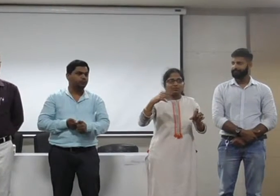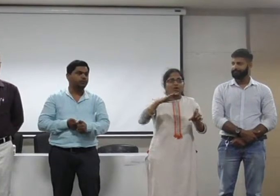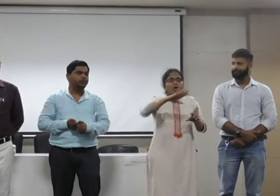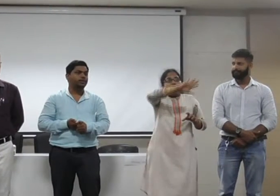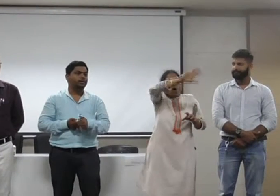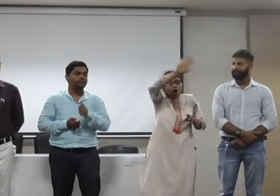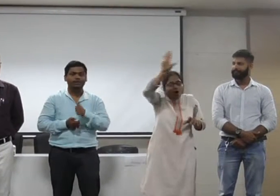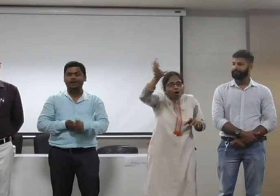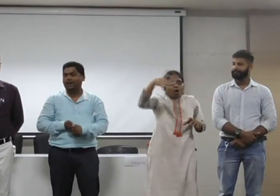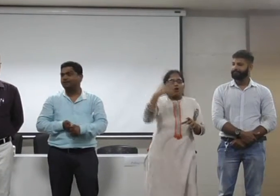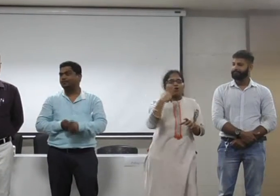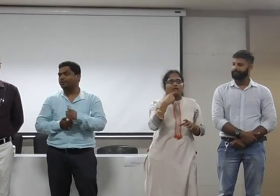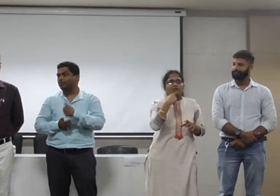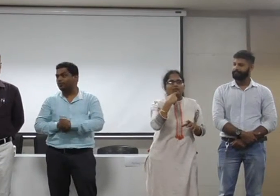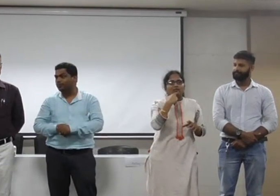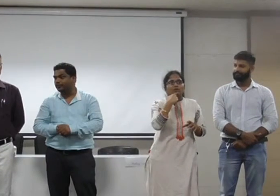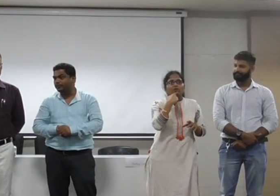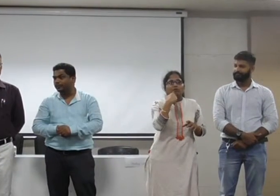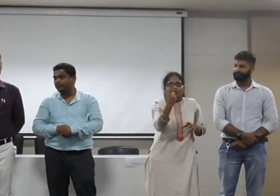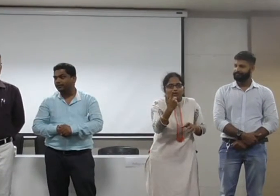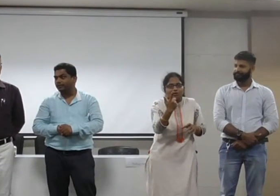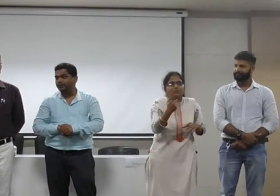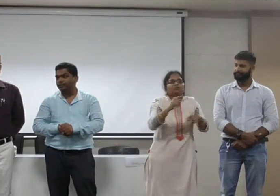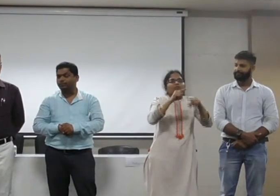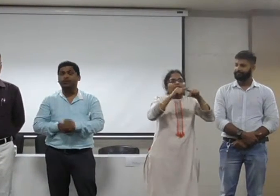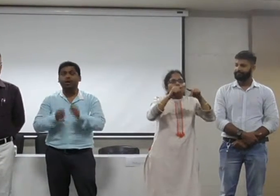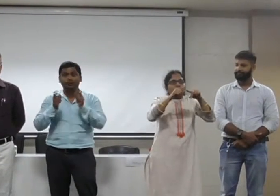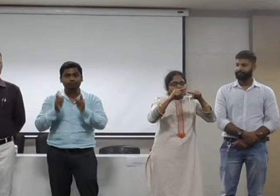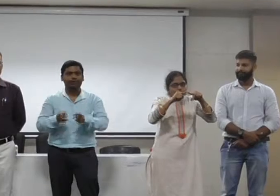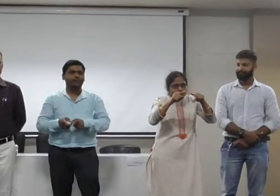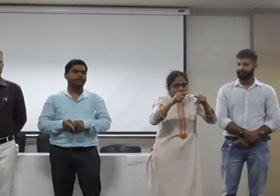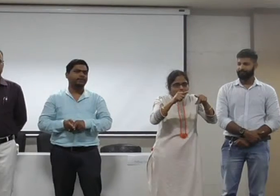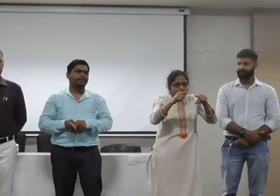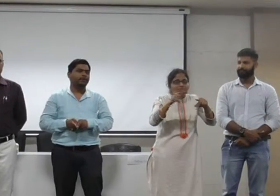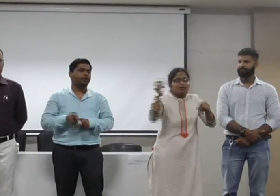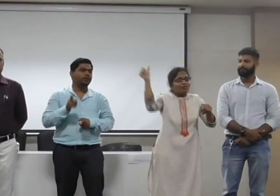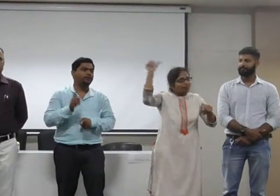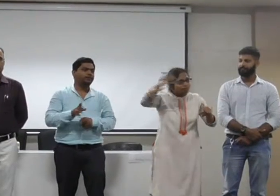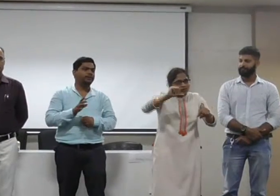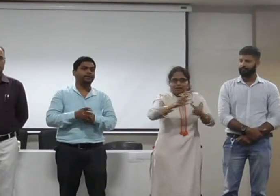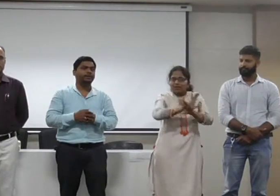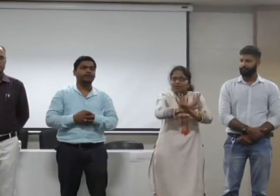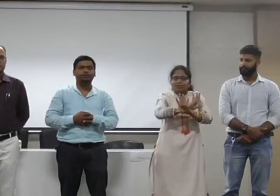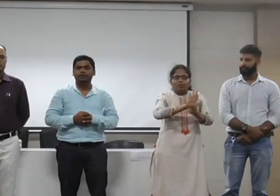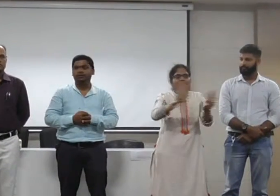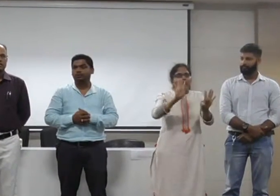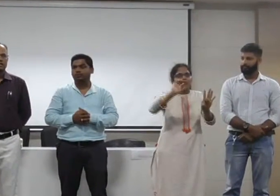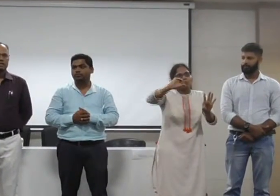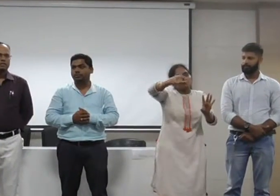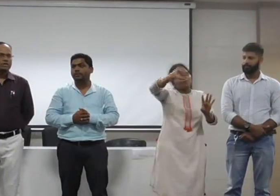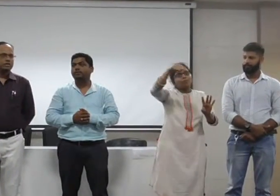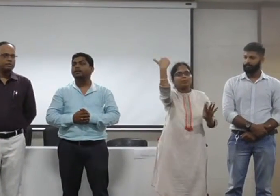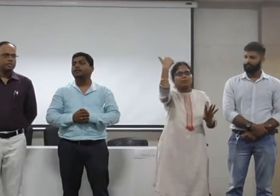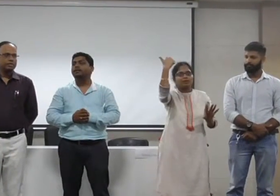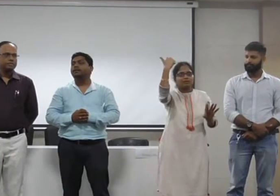you will cast your vote without fail on 23rd